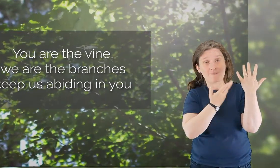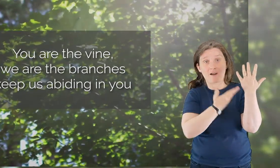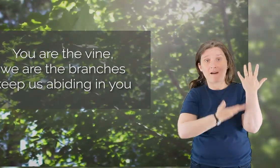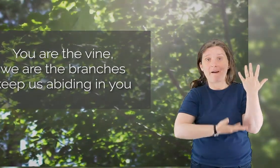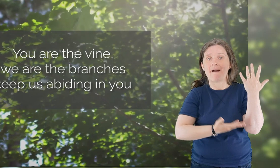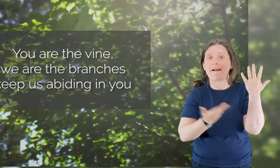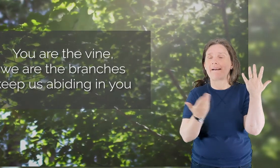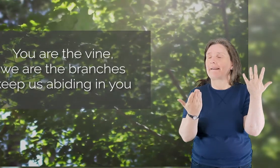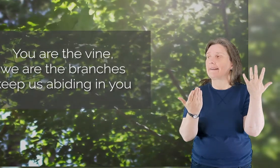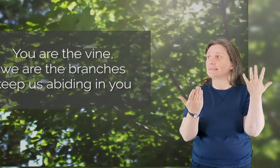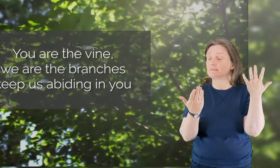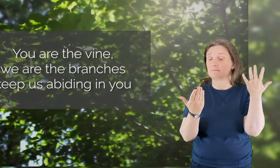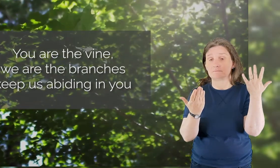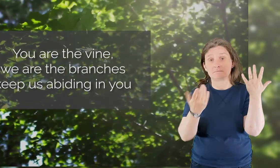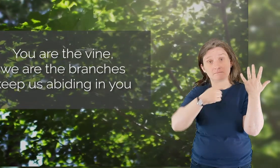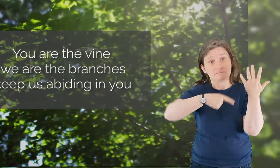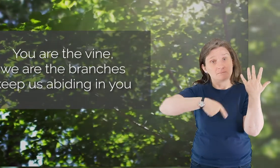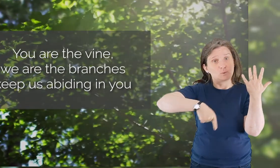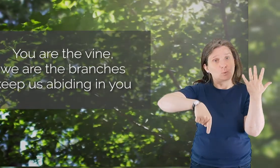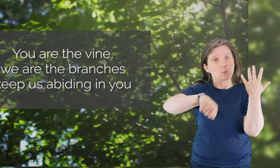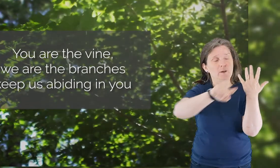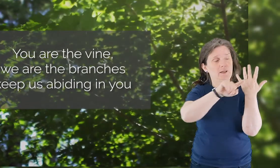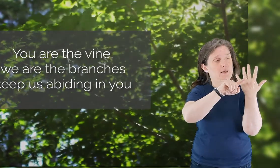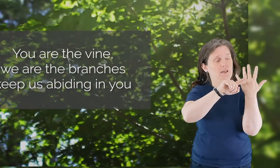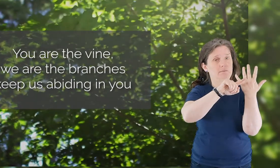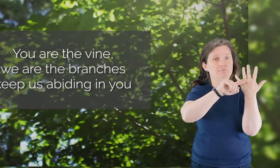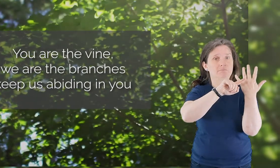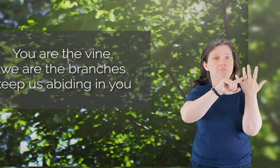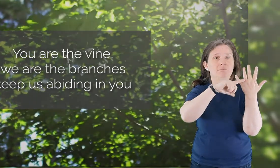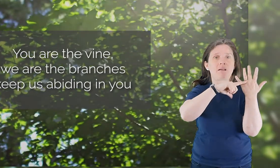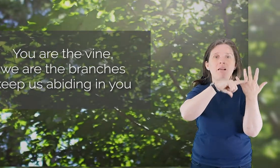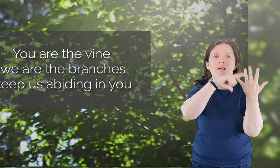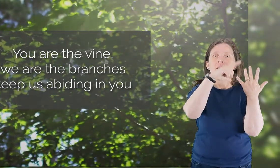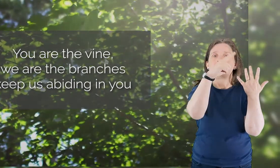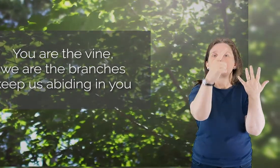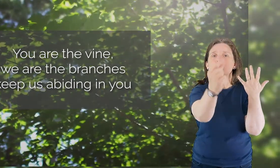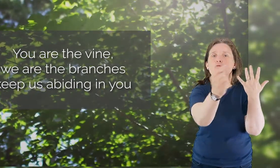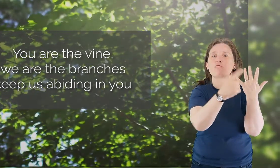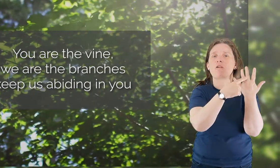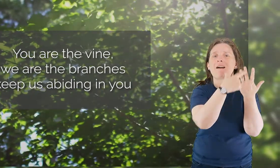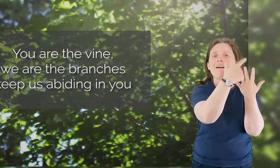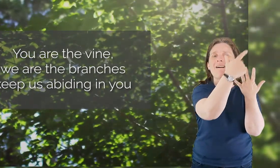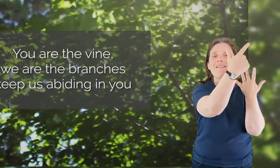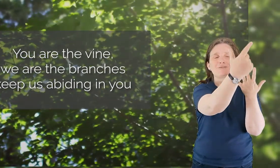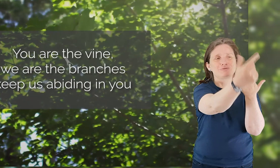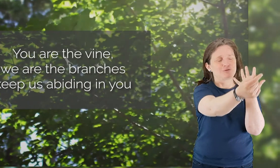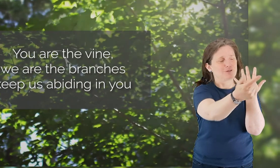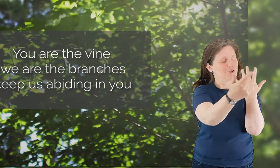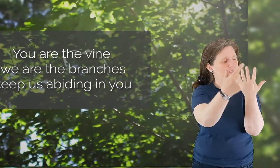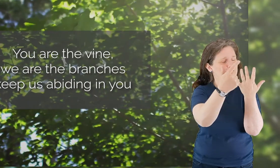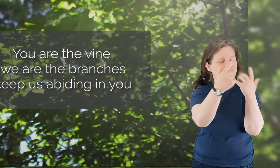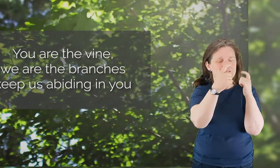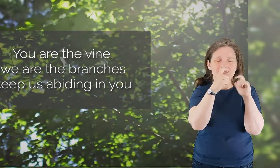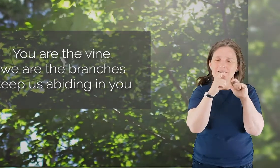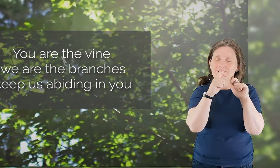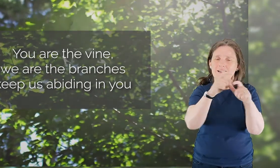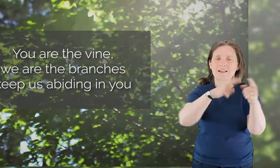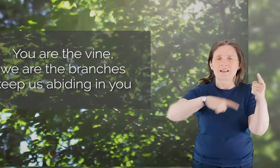You are the vine, we are the